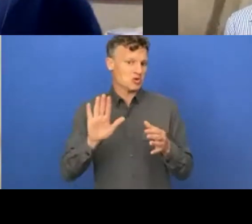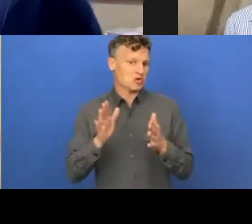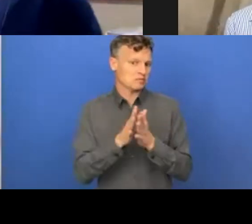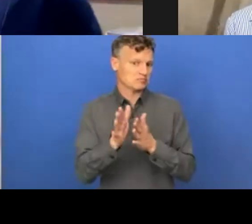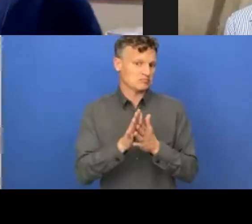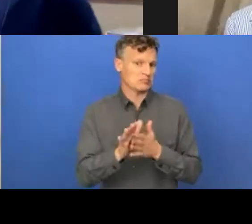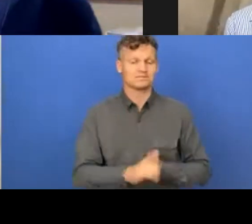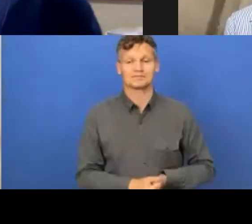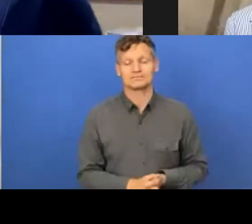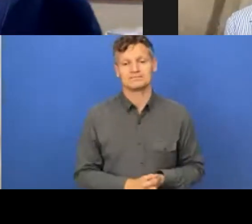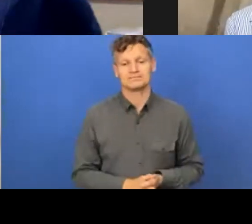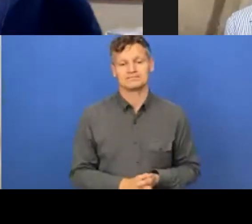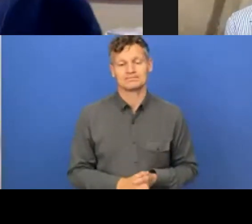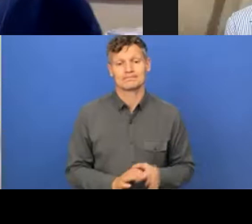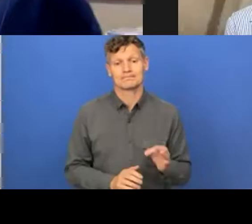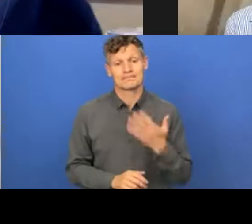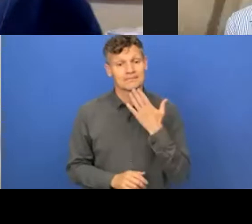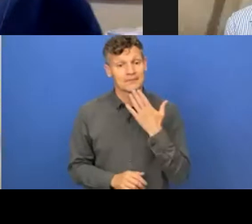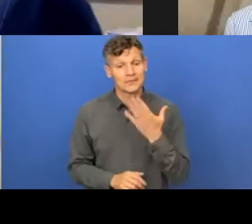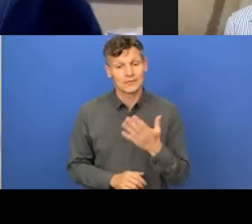Sure, thank you, Christophe.